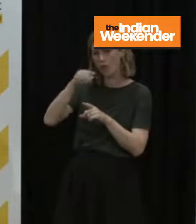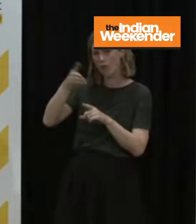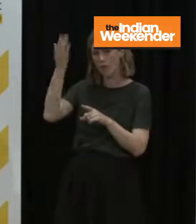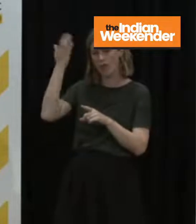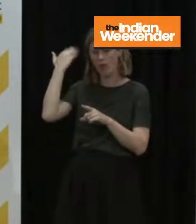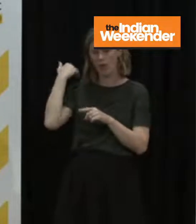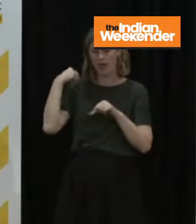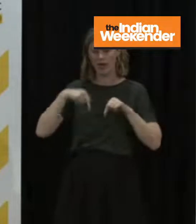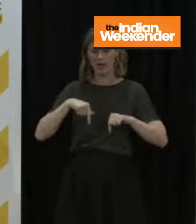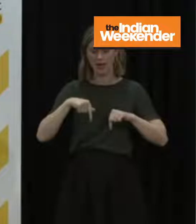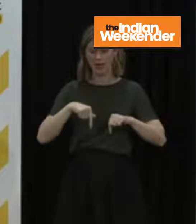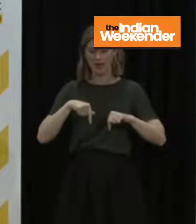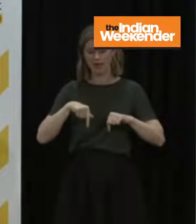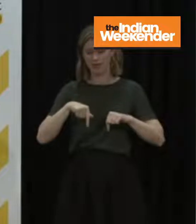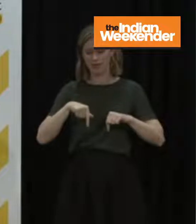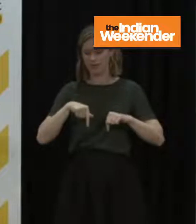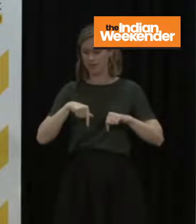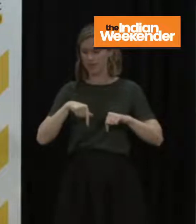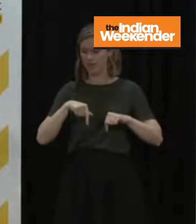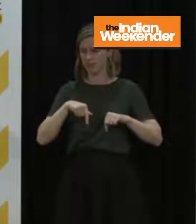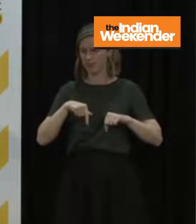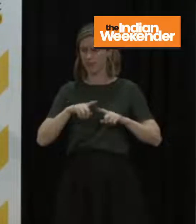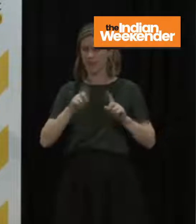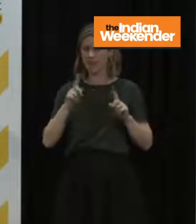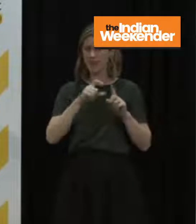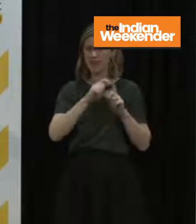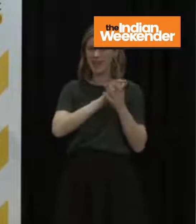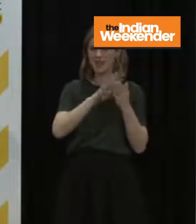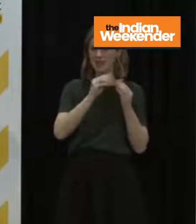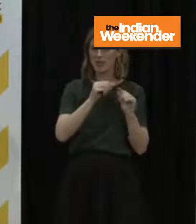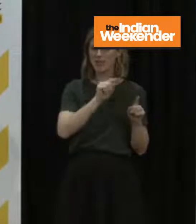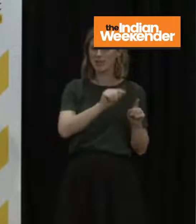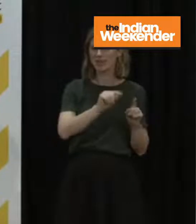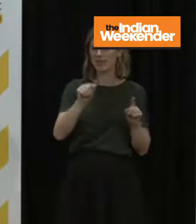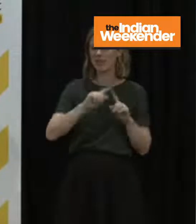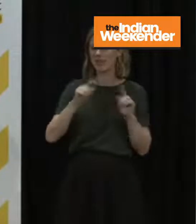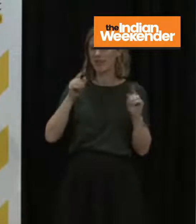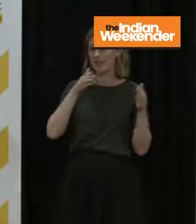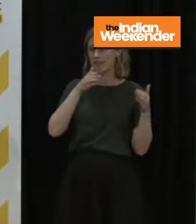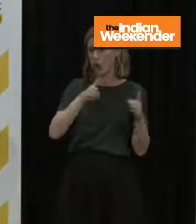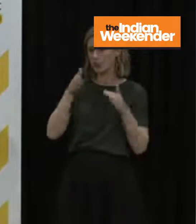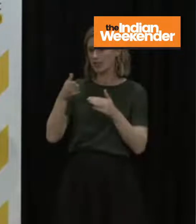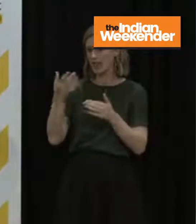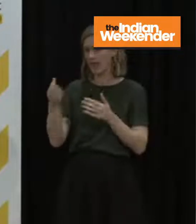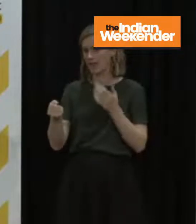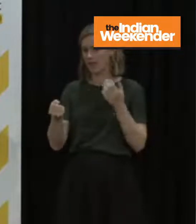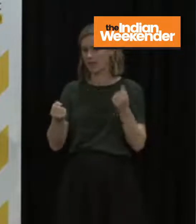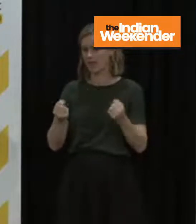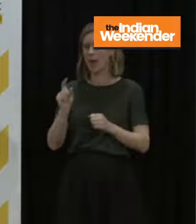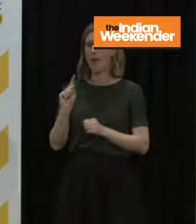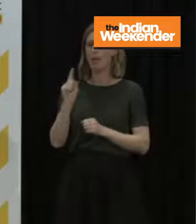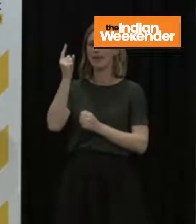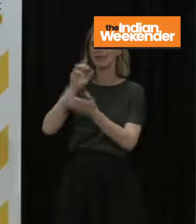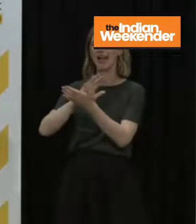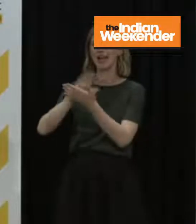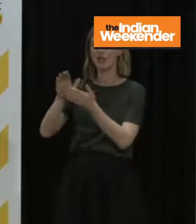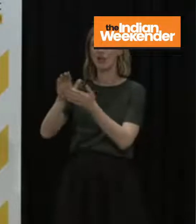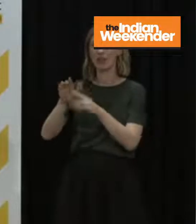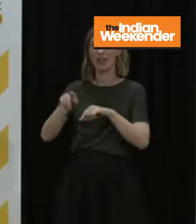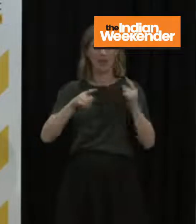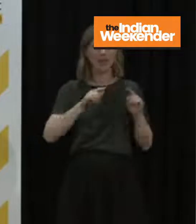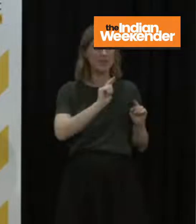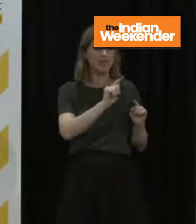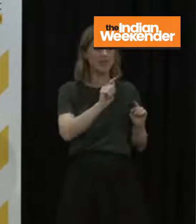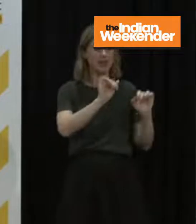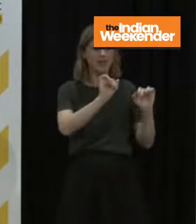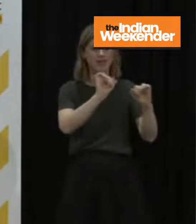had in here that in different DHBs there was a different focus, and Minister Henare and others hit the road, went out